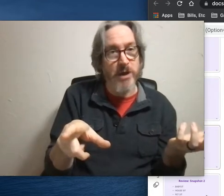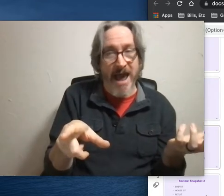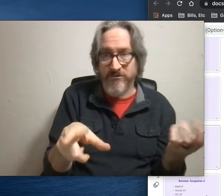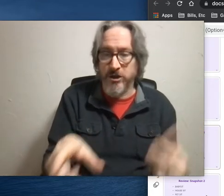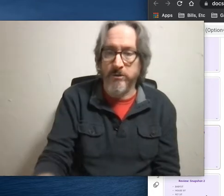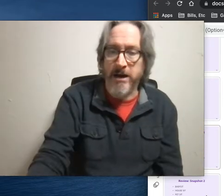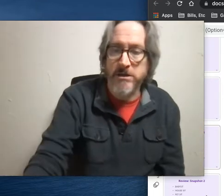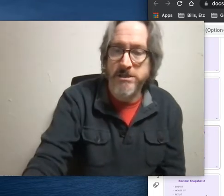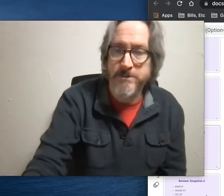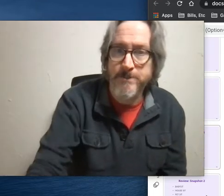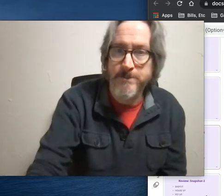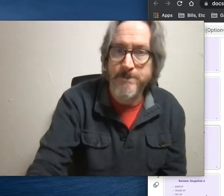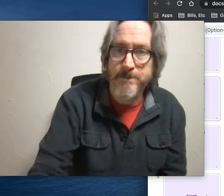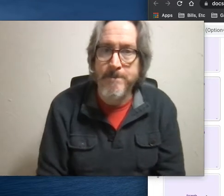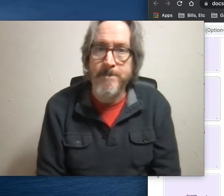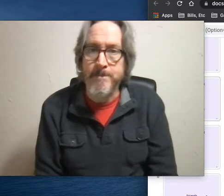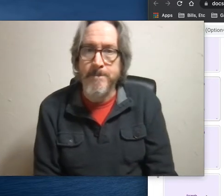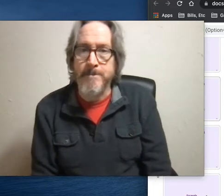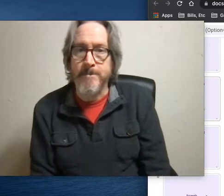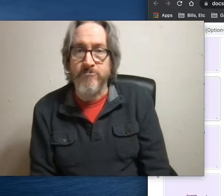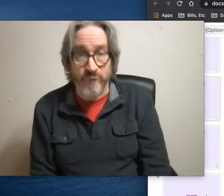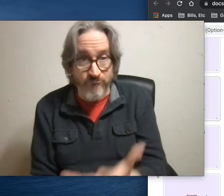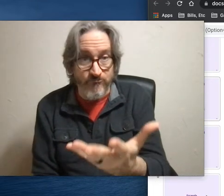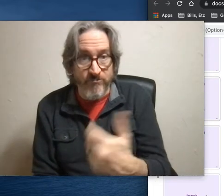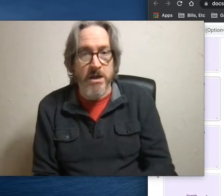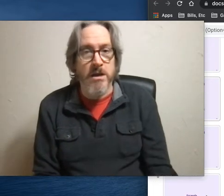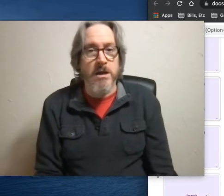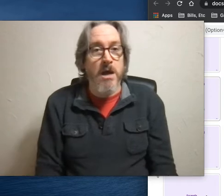things you have to do, errands.